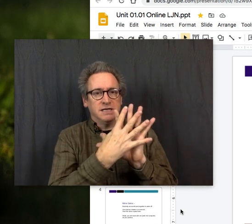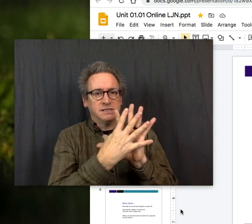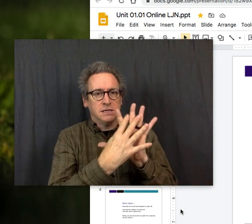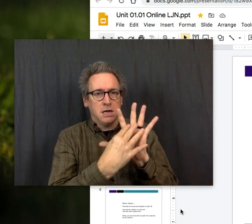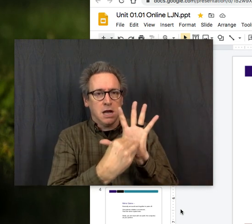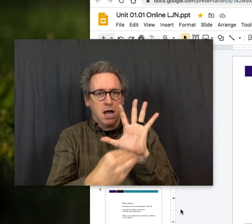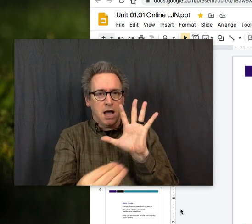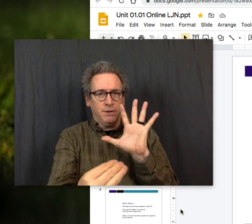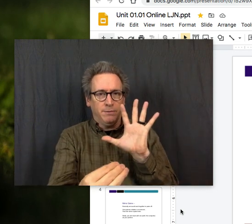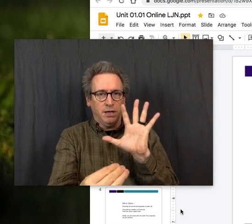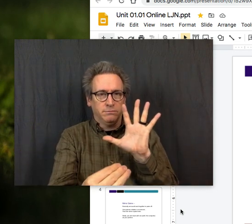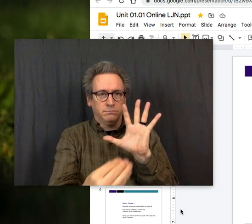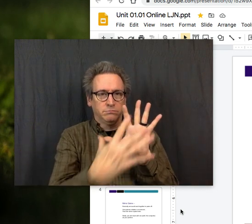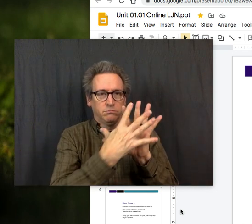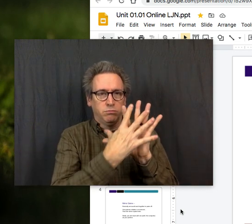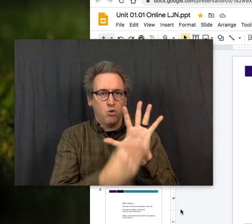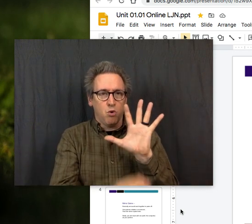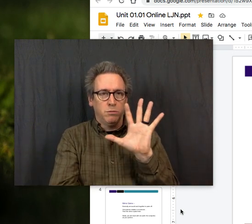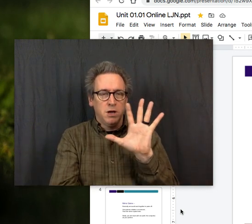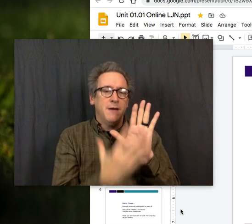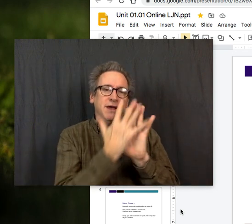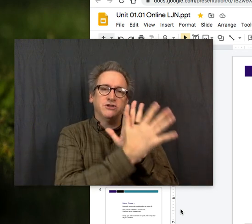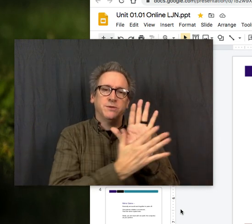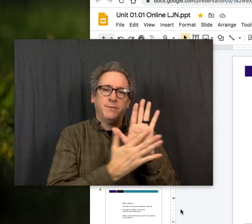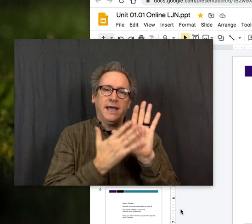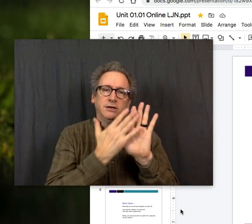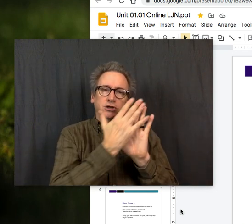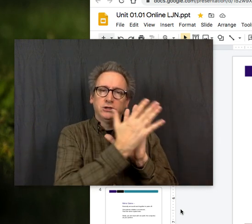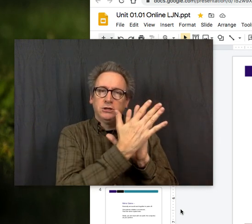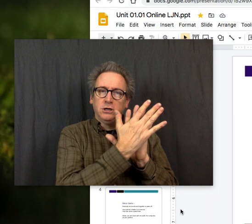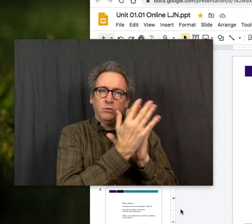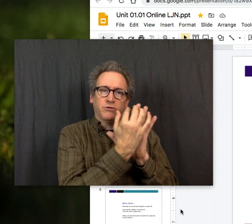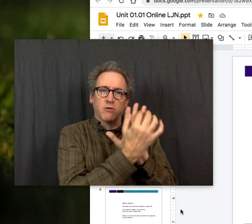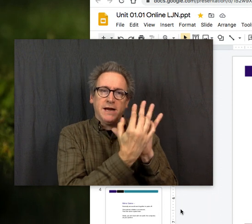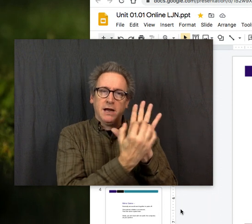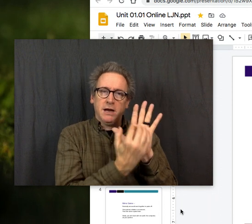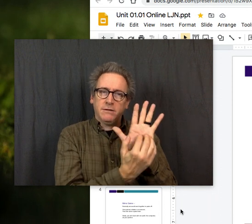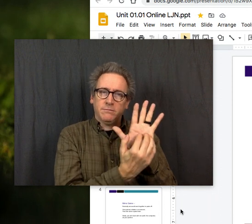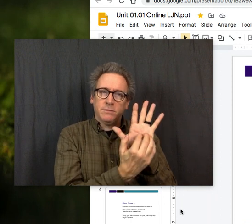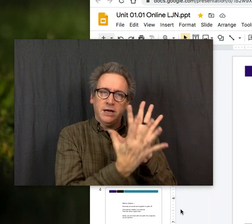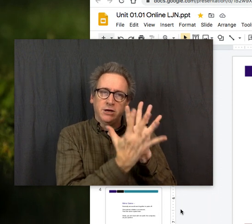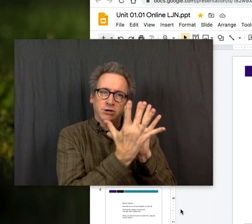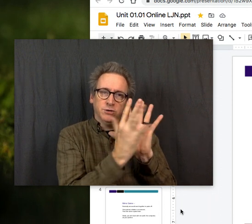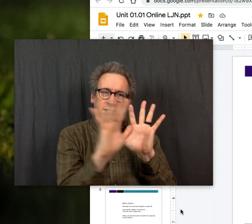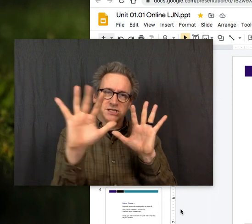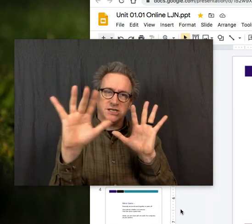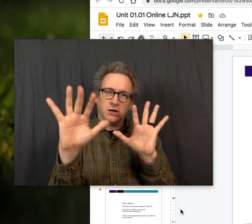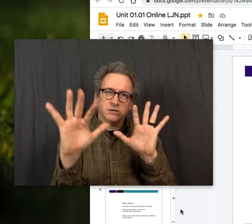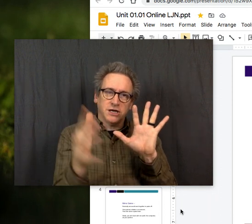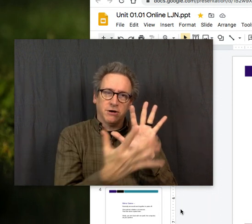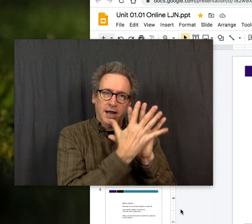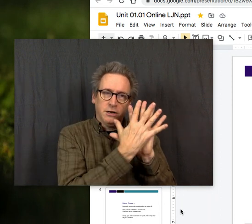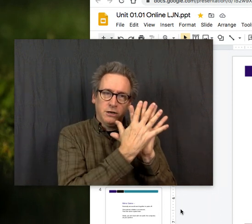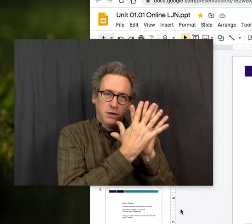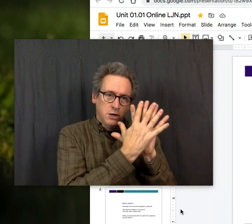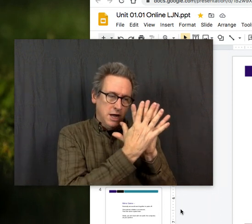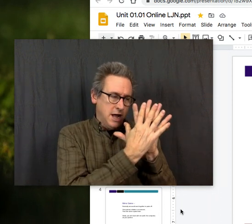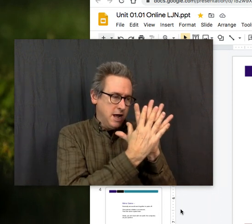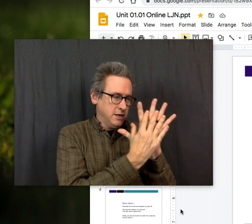use is this, copy me. Imagine there's a page with writing on it, and you're using the suckers on your